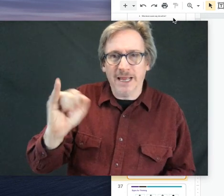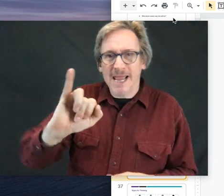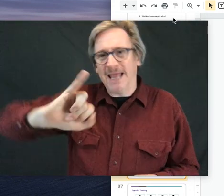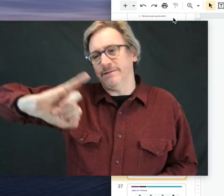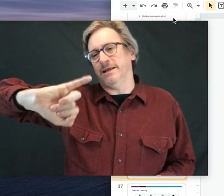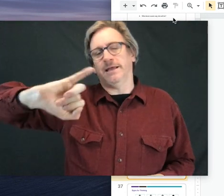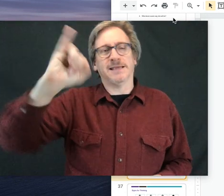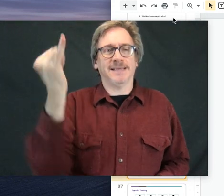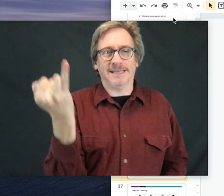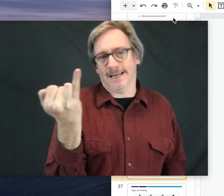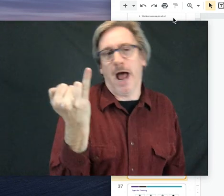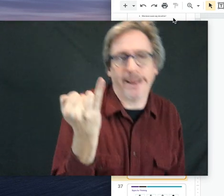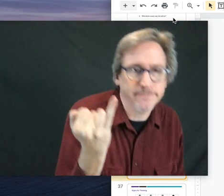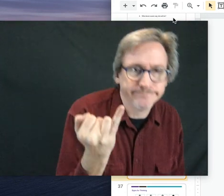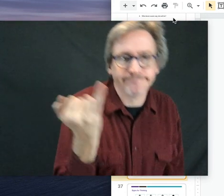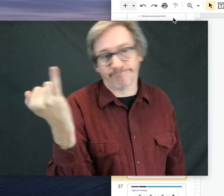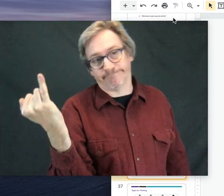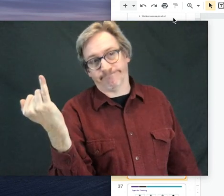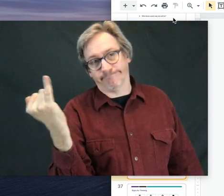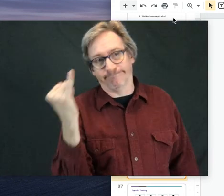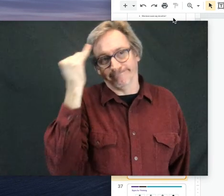idea. And yes, it's an I,